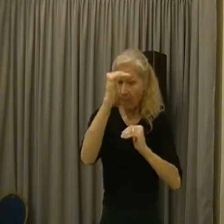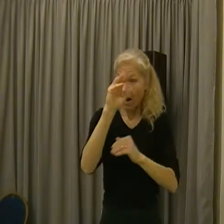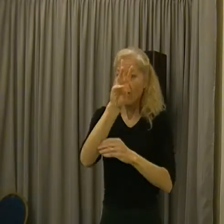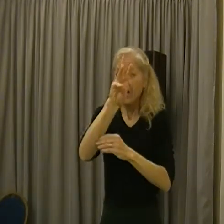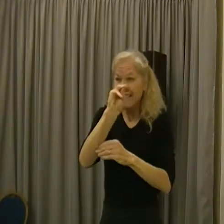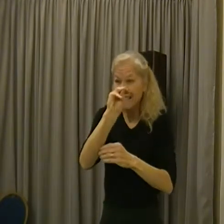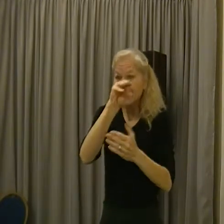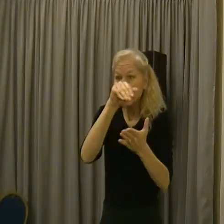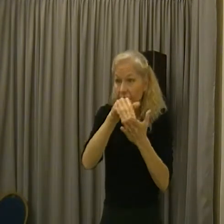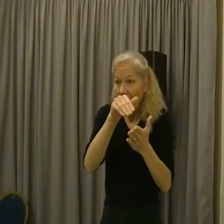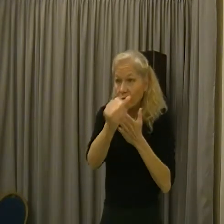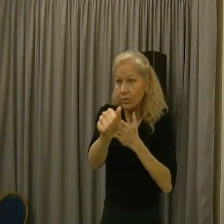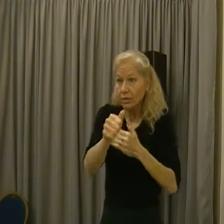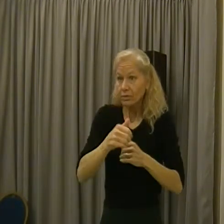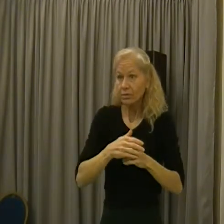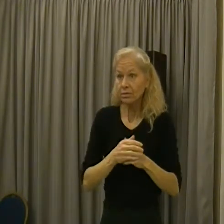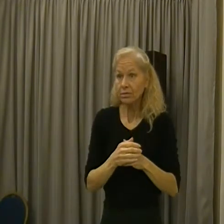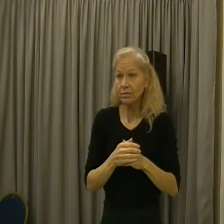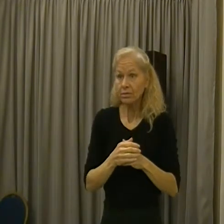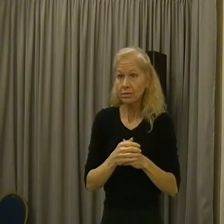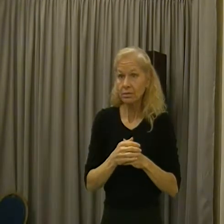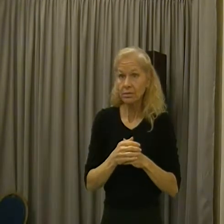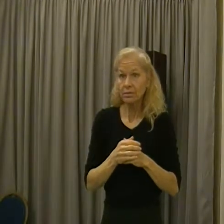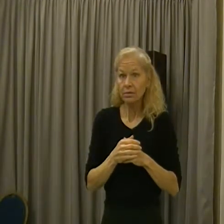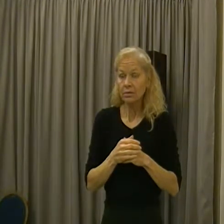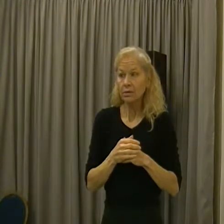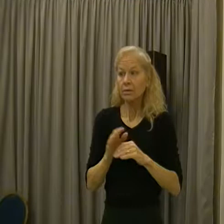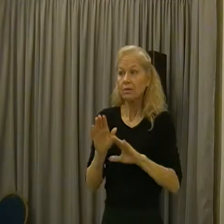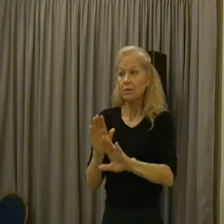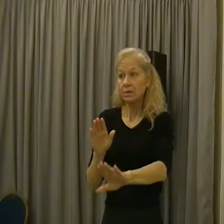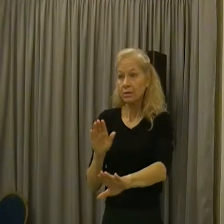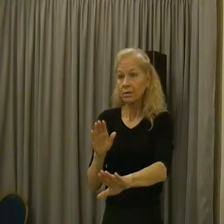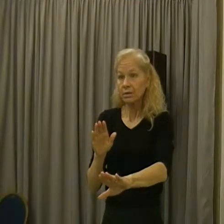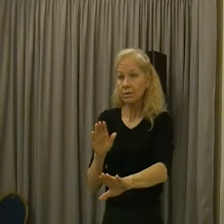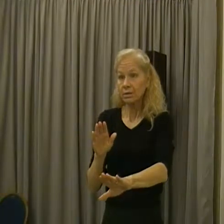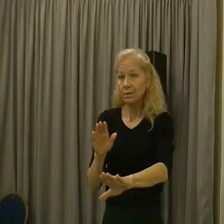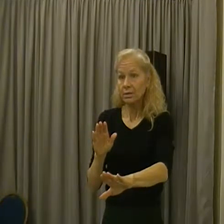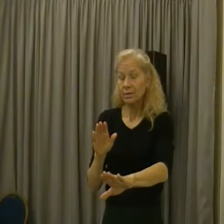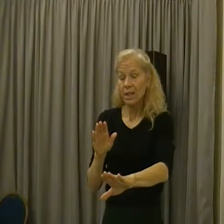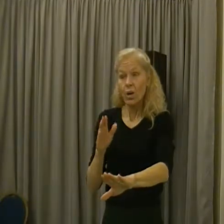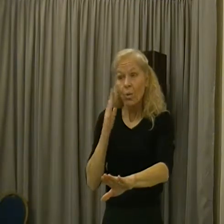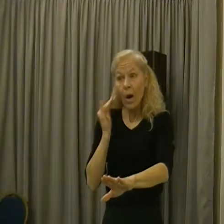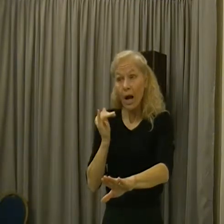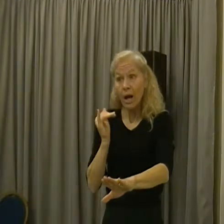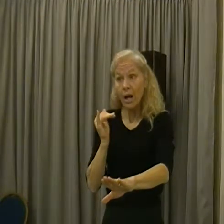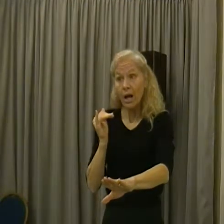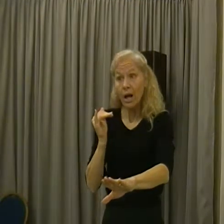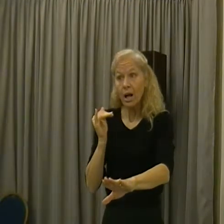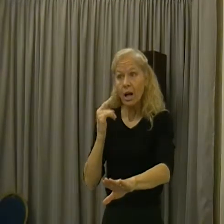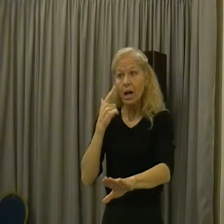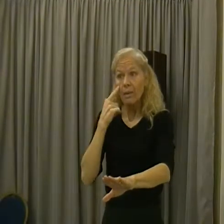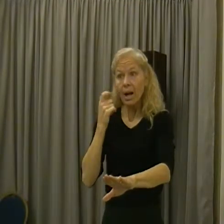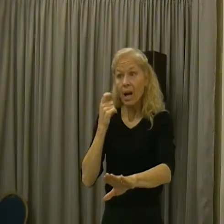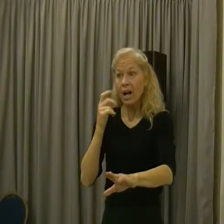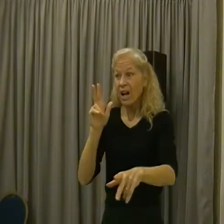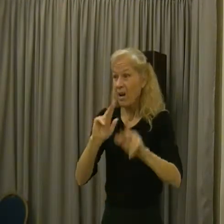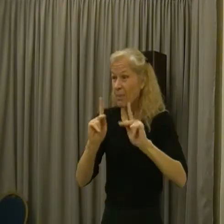per year. But let not man glory in his wisdom. Let not man